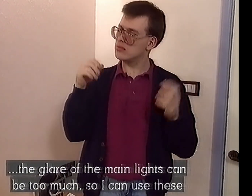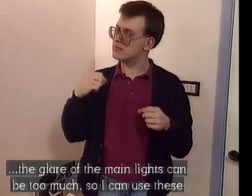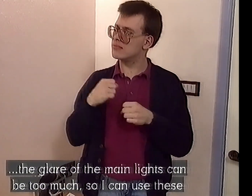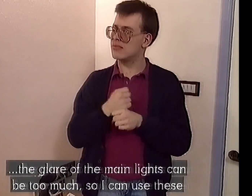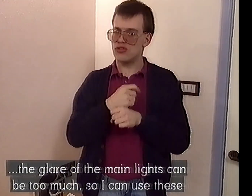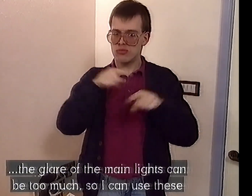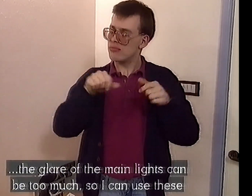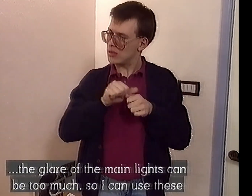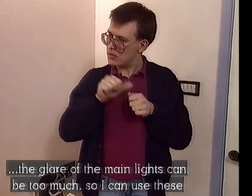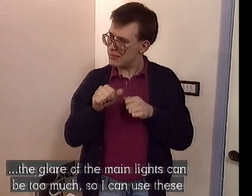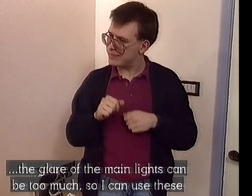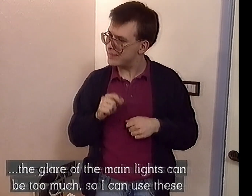switch them off and use these.